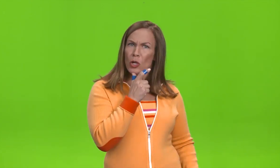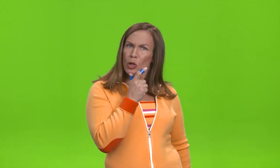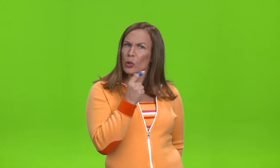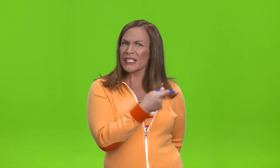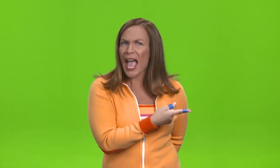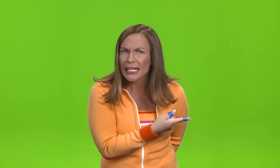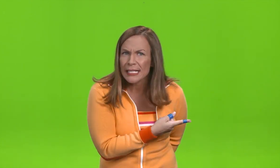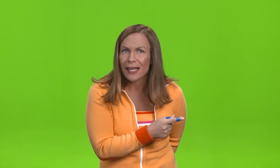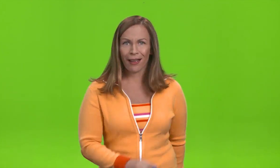Who's that?